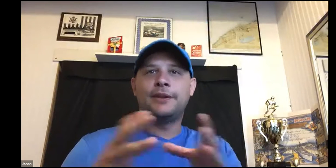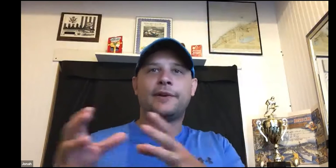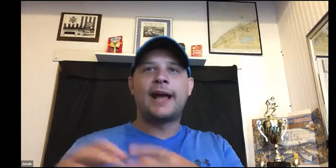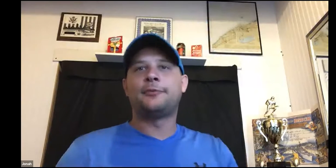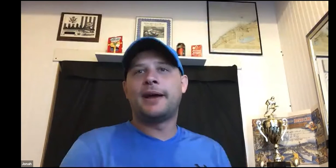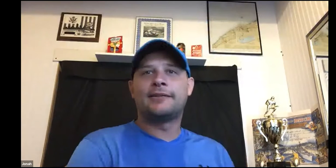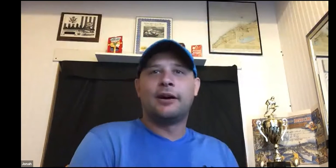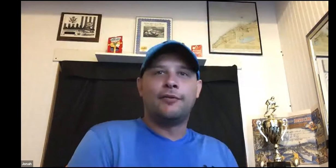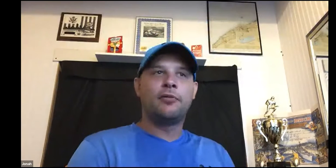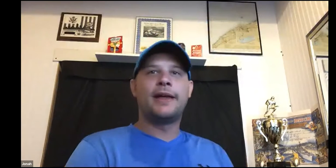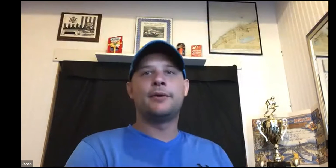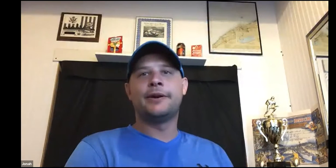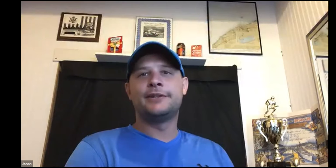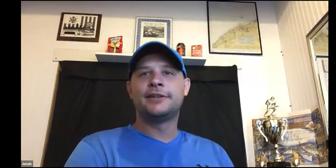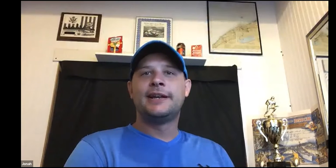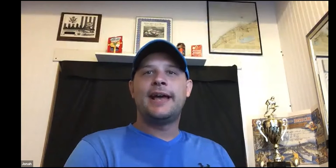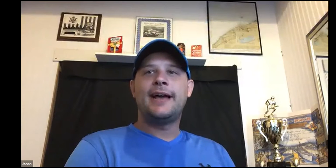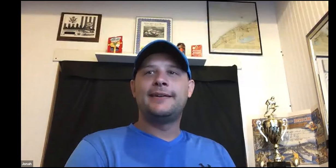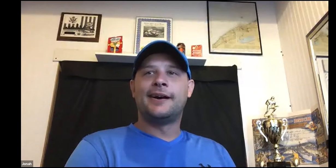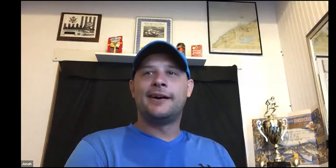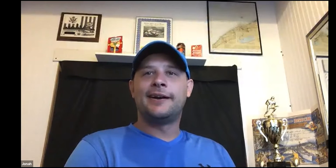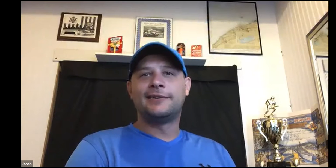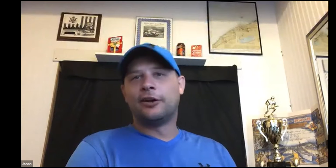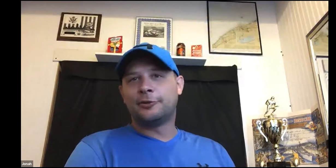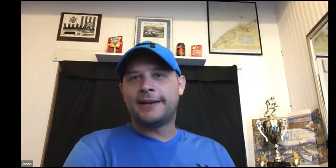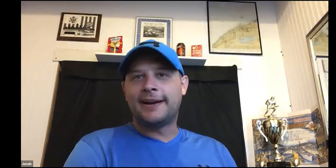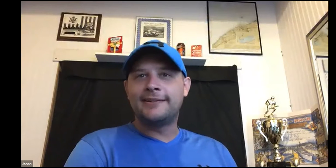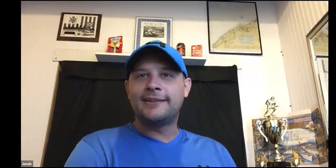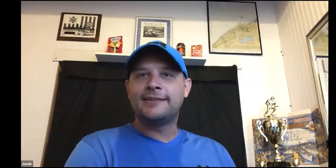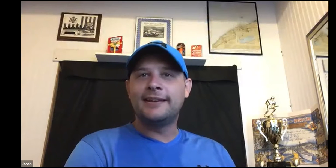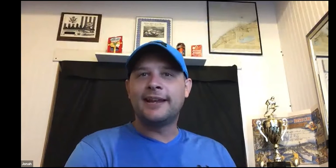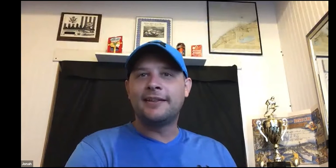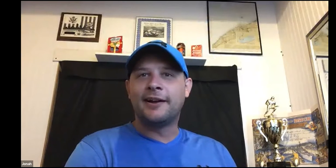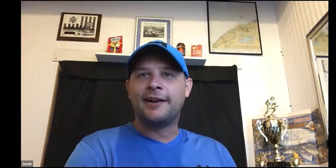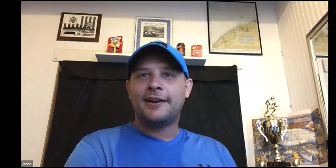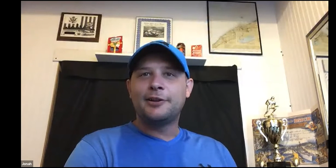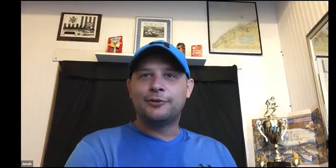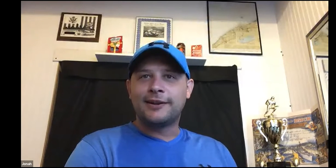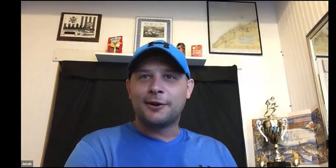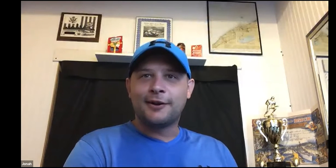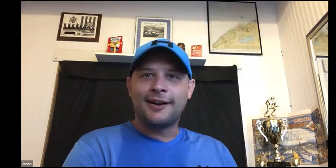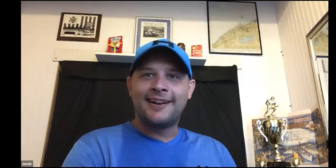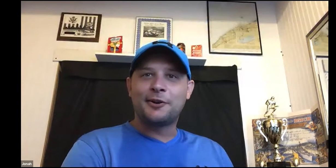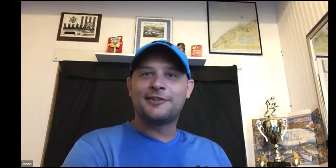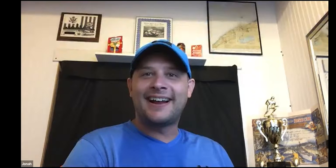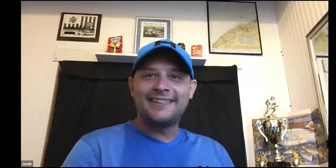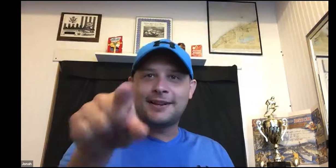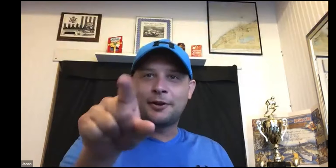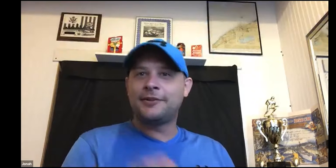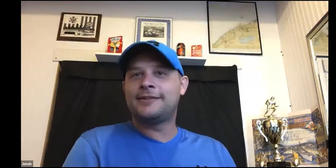different aspects of the language. And it's also been nice to see Gila using her sign skills. I see